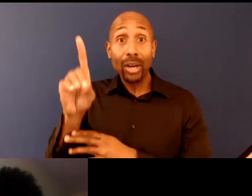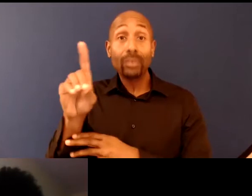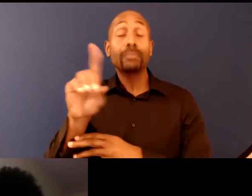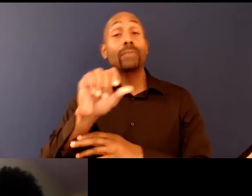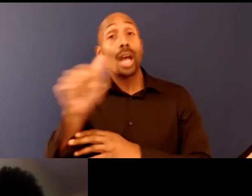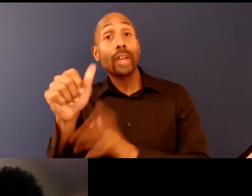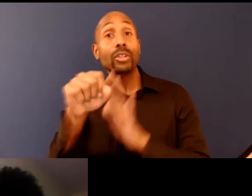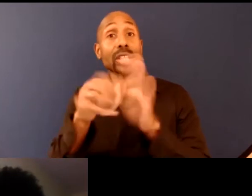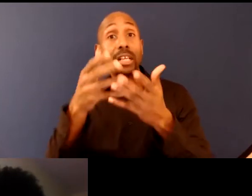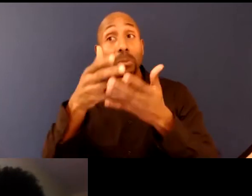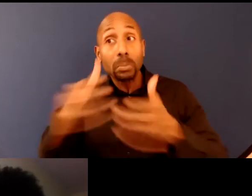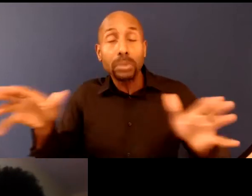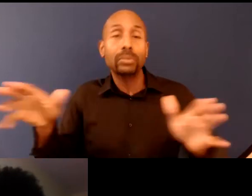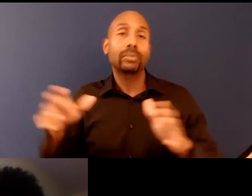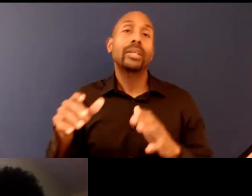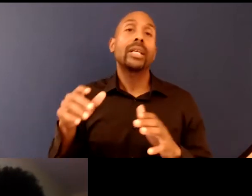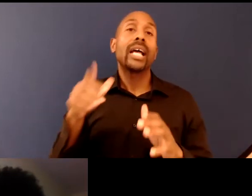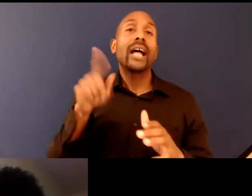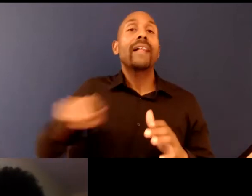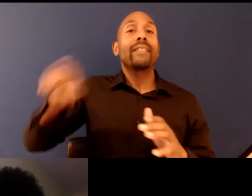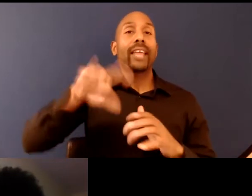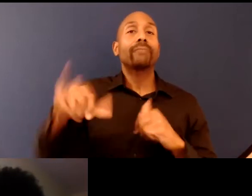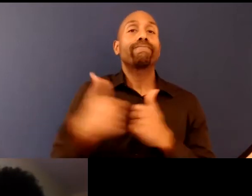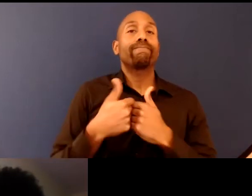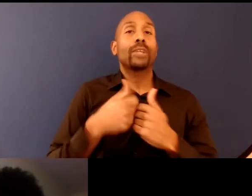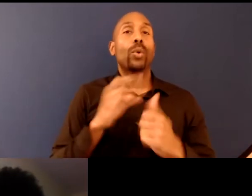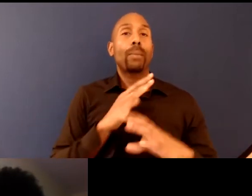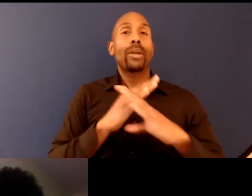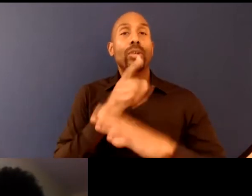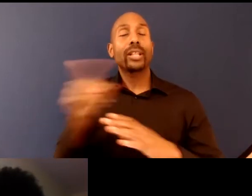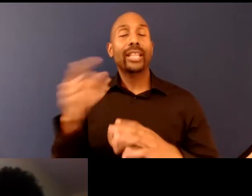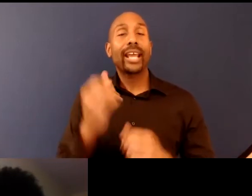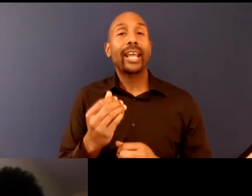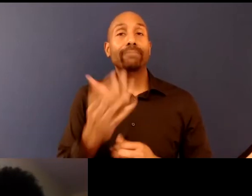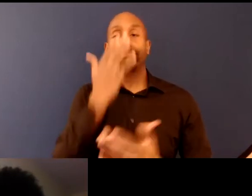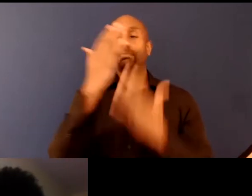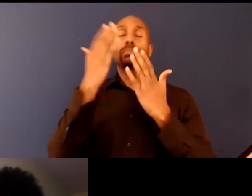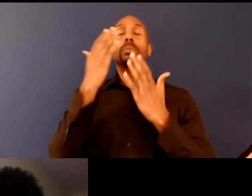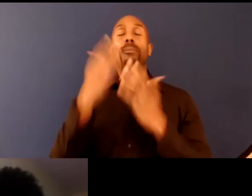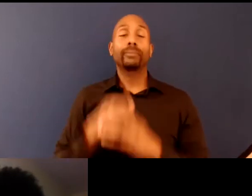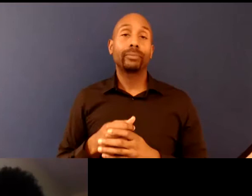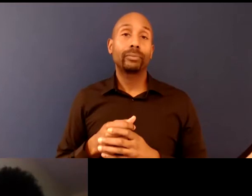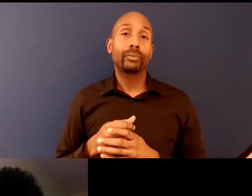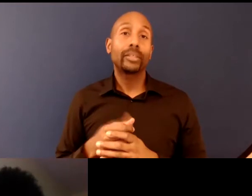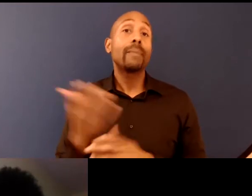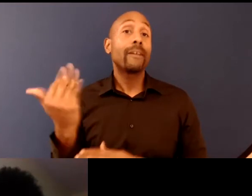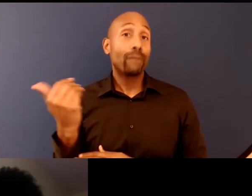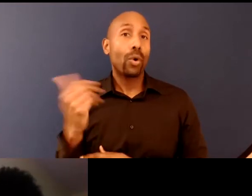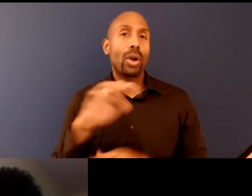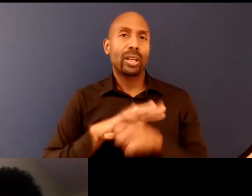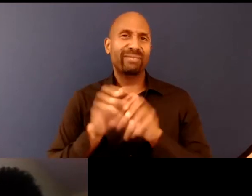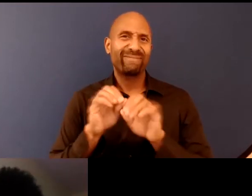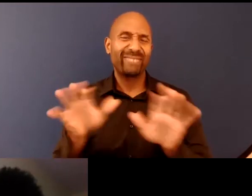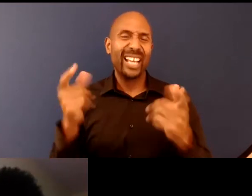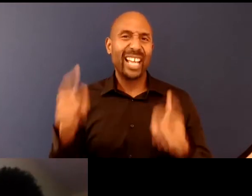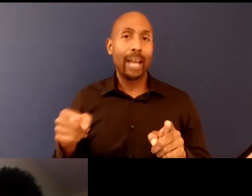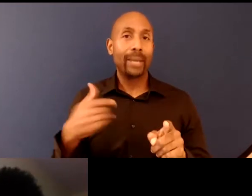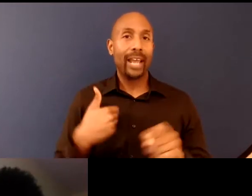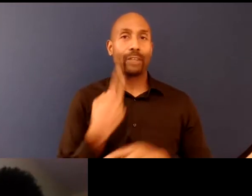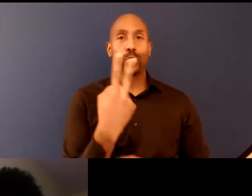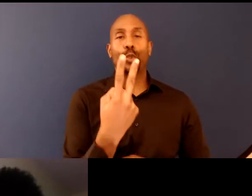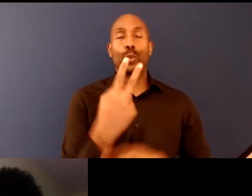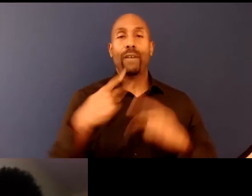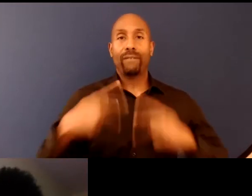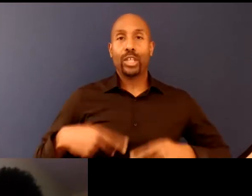hit, the project was scheduled to be in 2 different physical spaces and on a website. It is now transitioned into an online